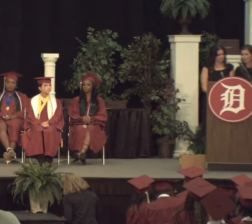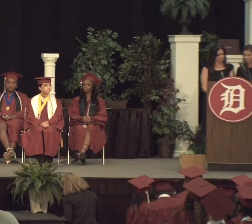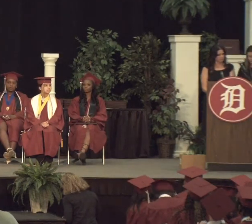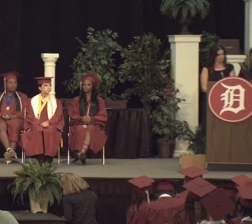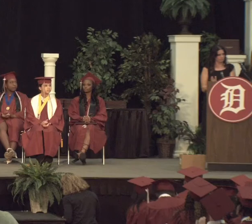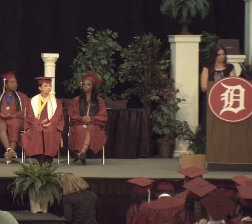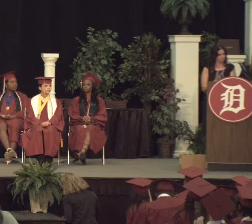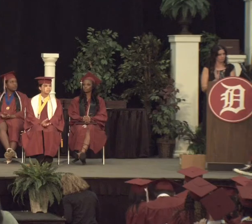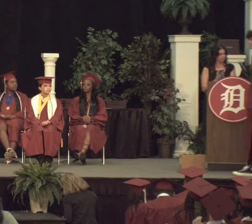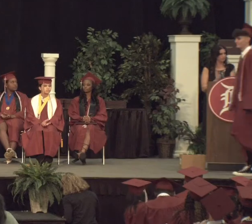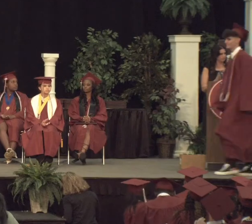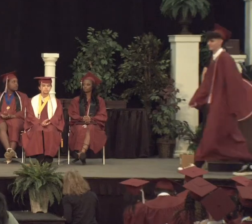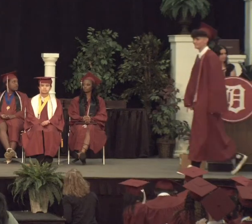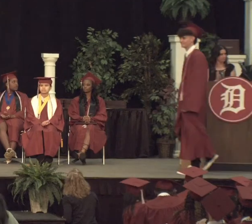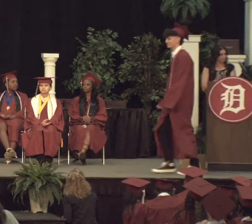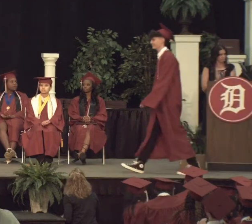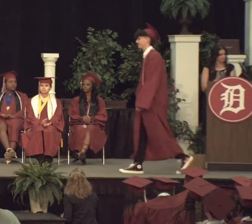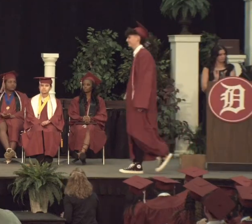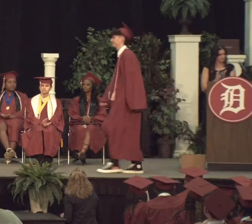bourgeois.